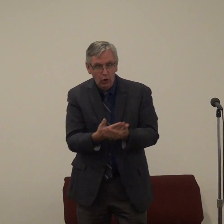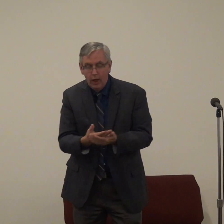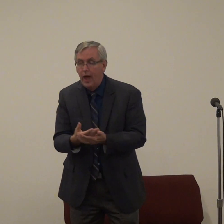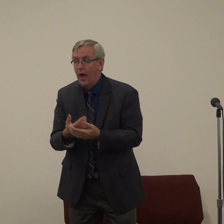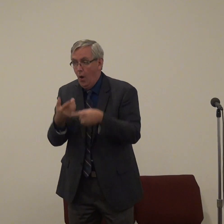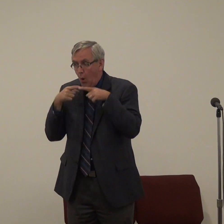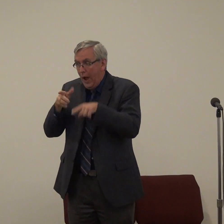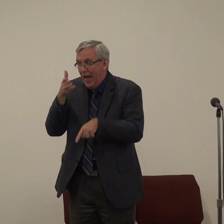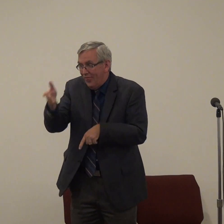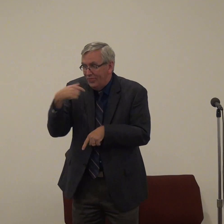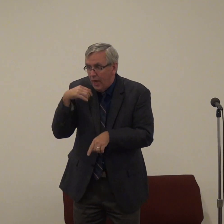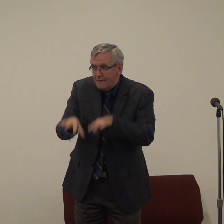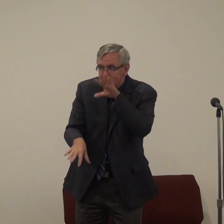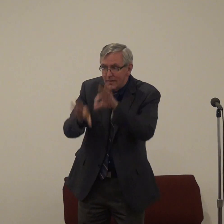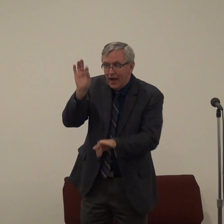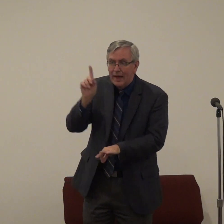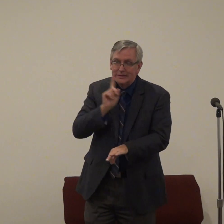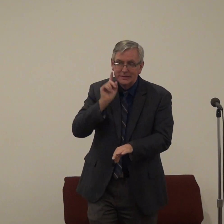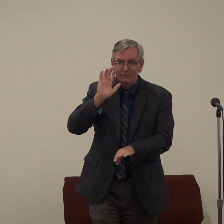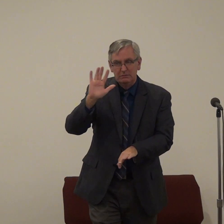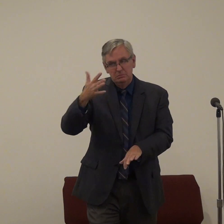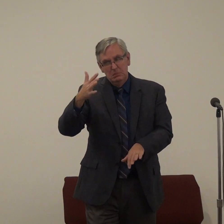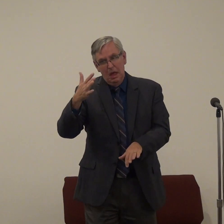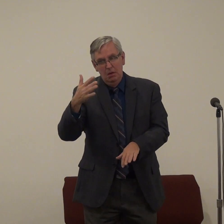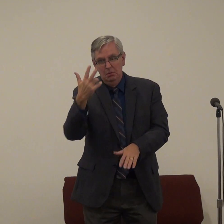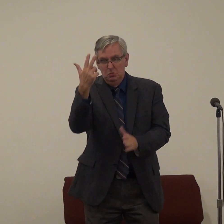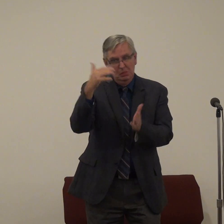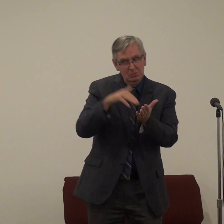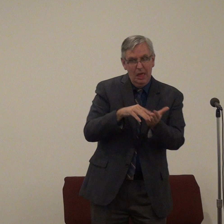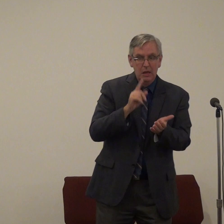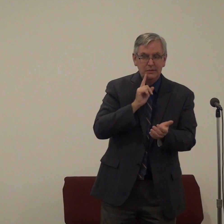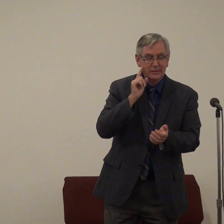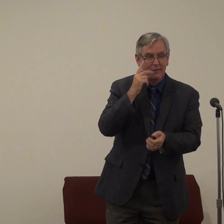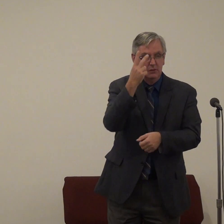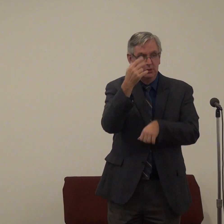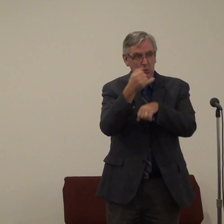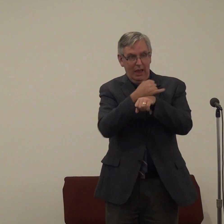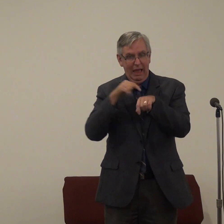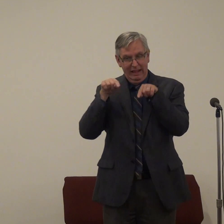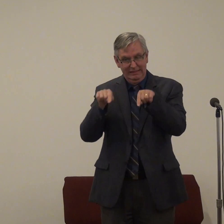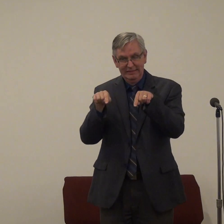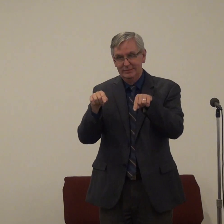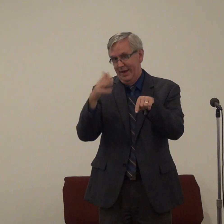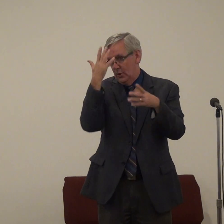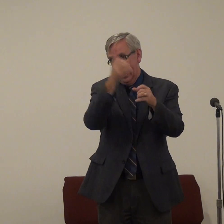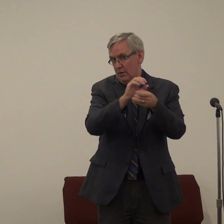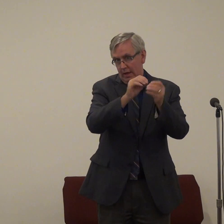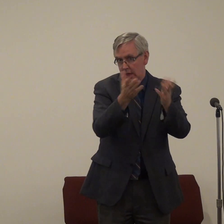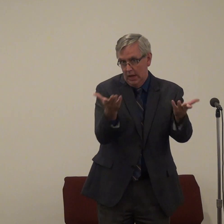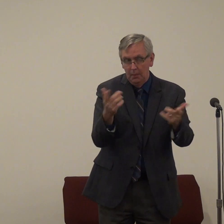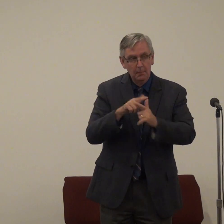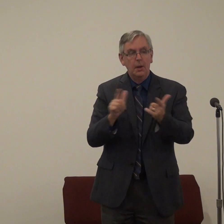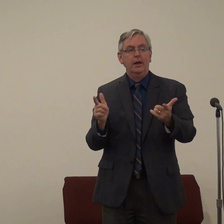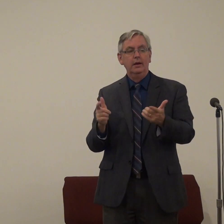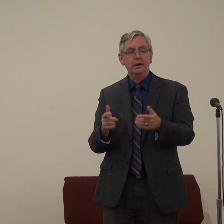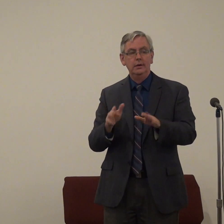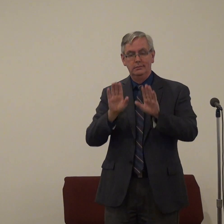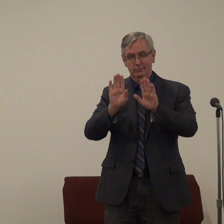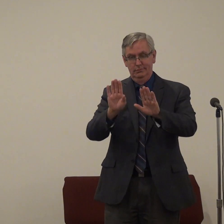out over 50,000 Bibles. He said, "But while I was there, I started finding out about the deaf. We think there's about 3,000 deaf